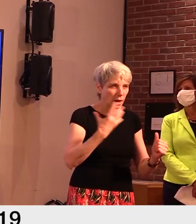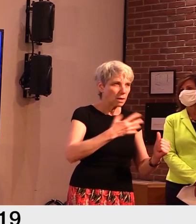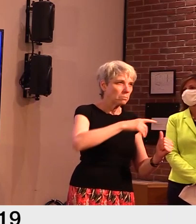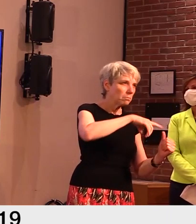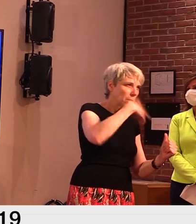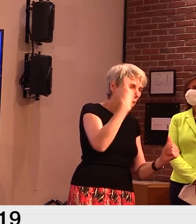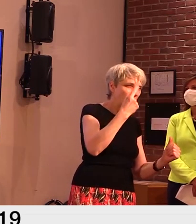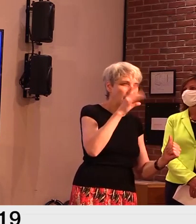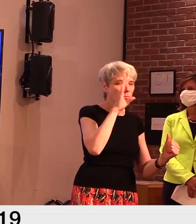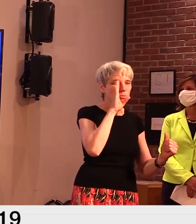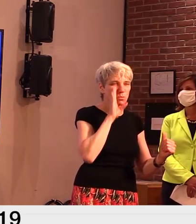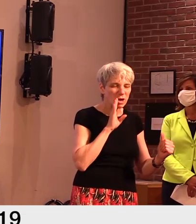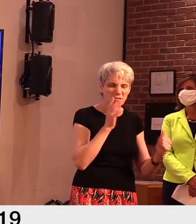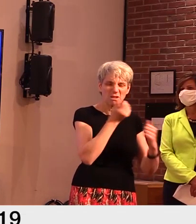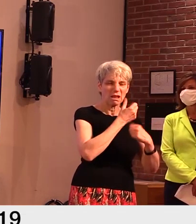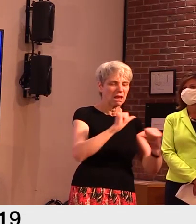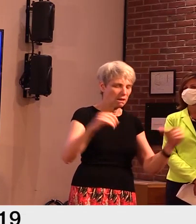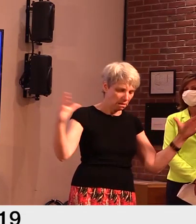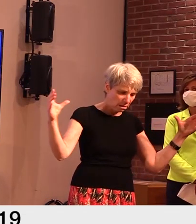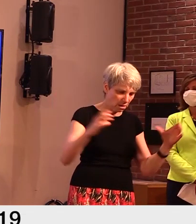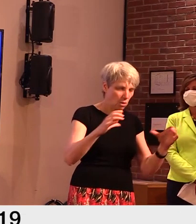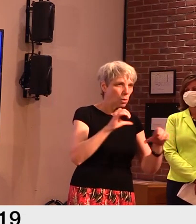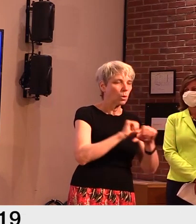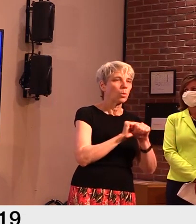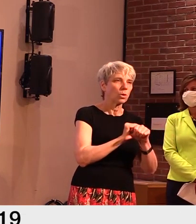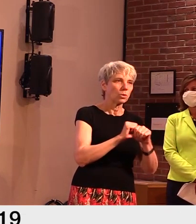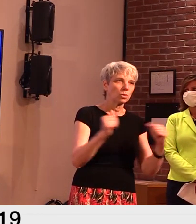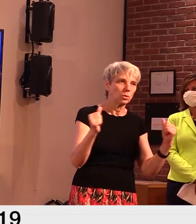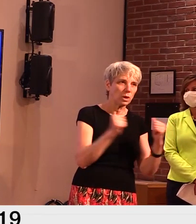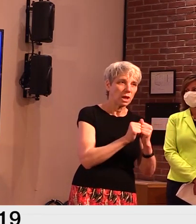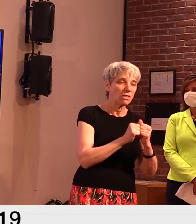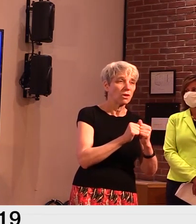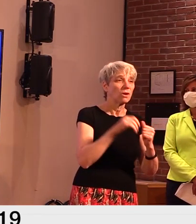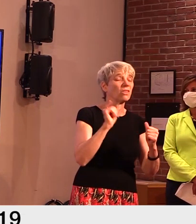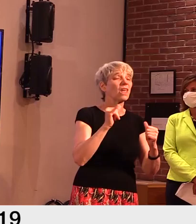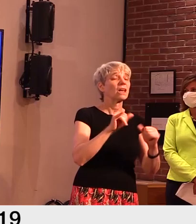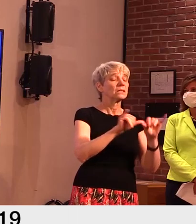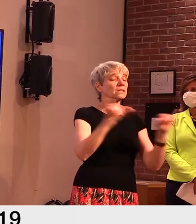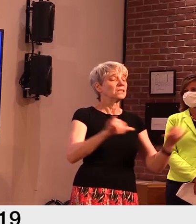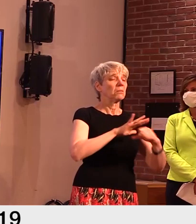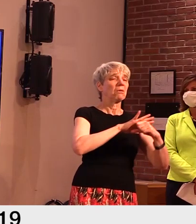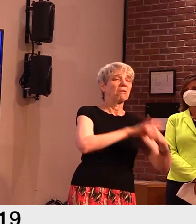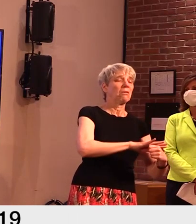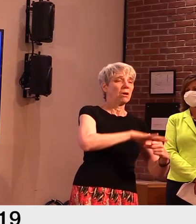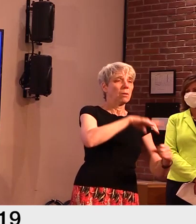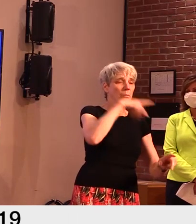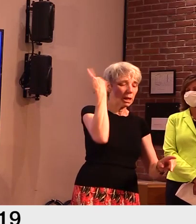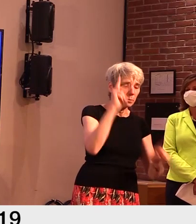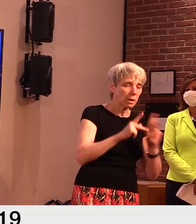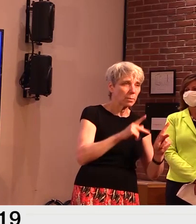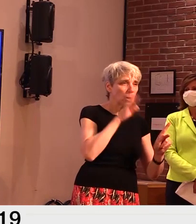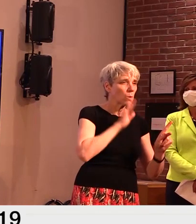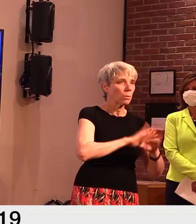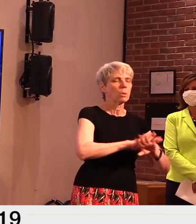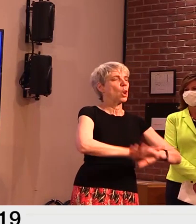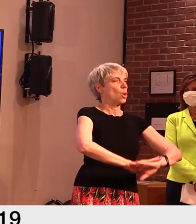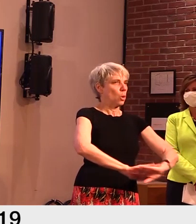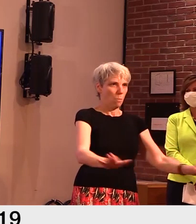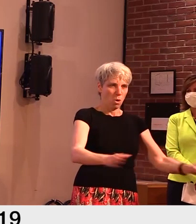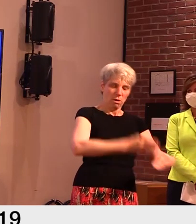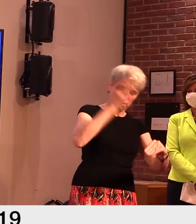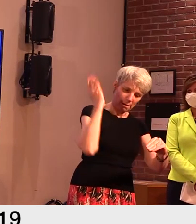do, and we need to do it together. Let's start now by committing to join